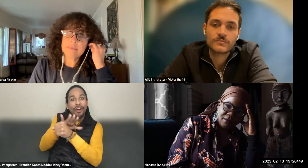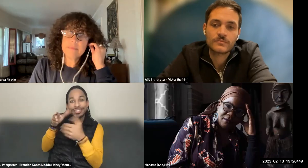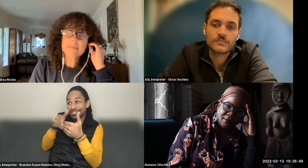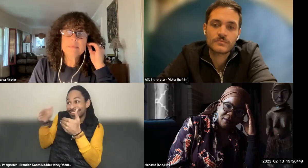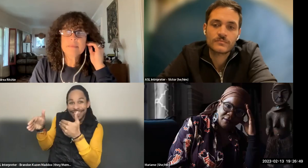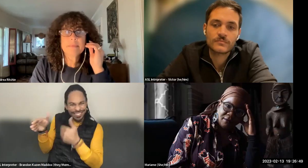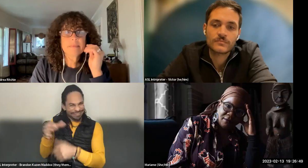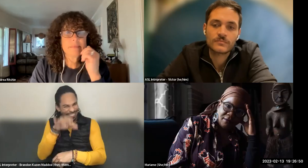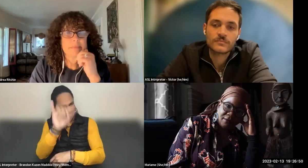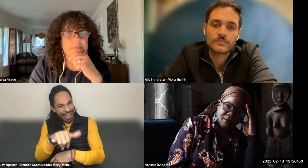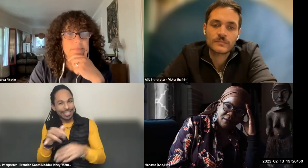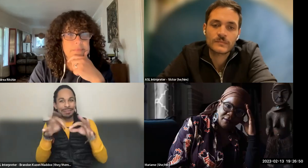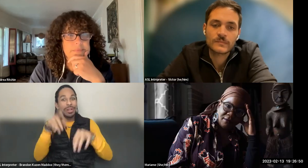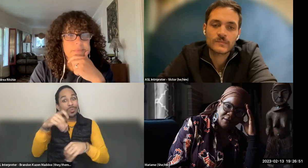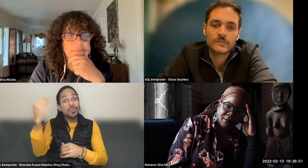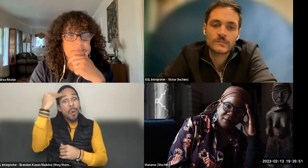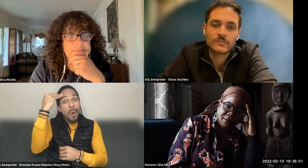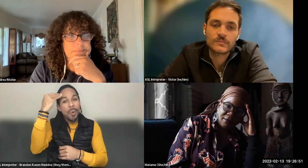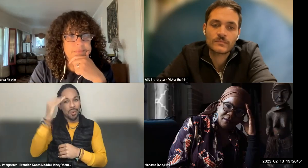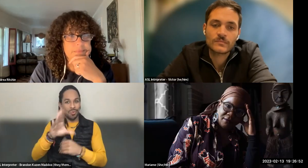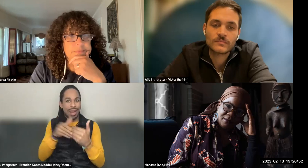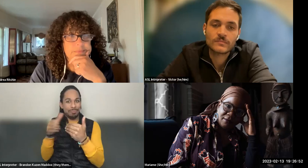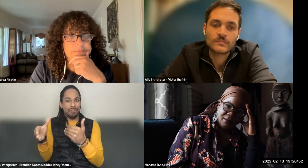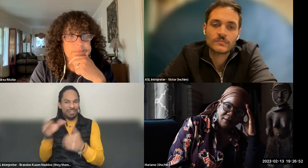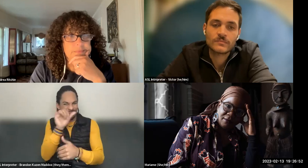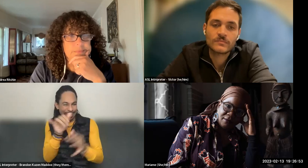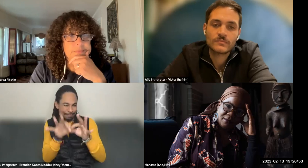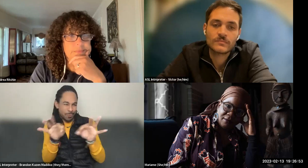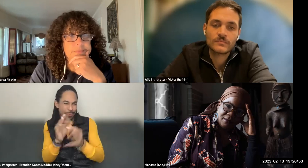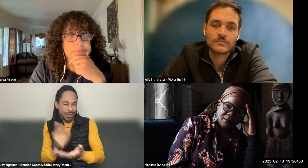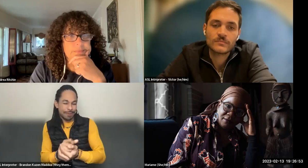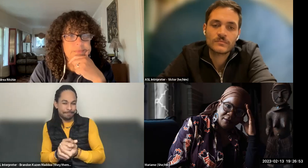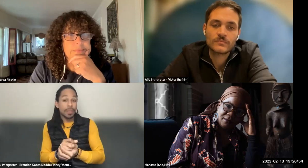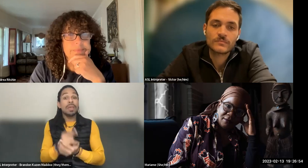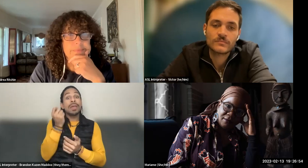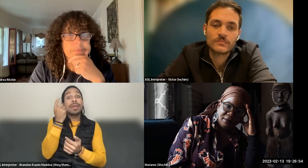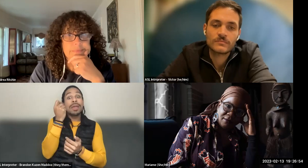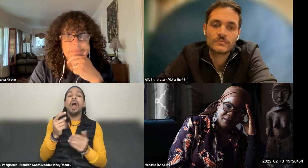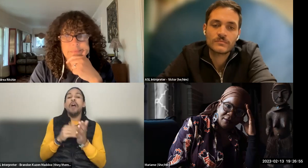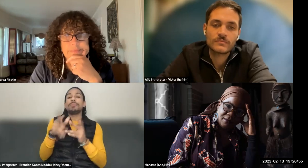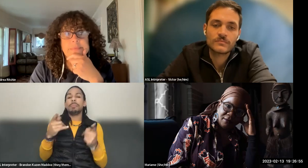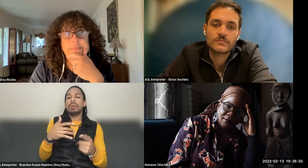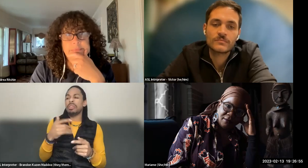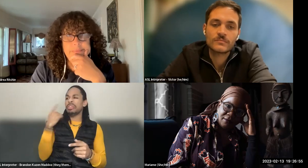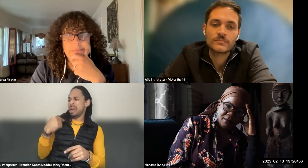people, I just get a lot of, there's a lot of pushback. I don't want to do any of this stuff.